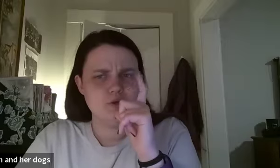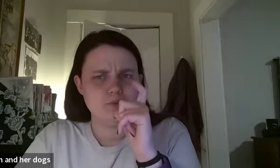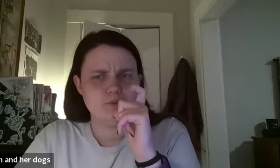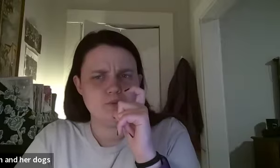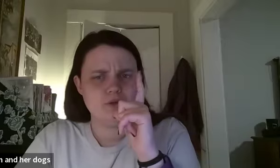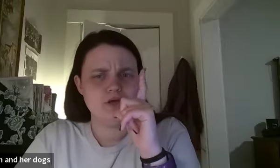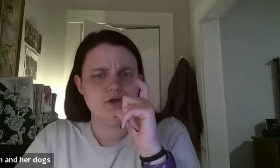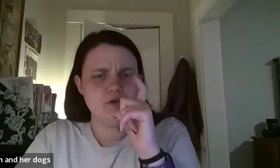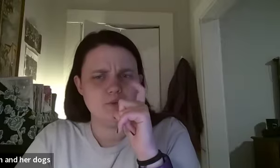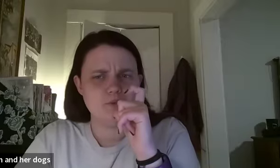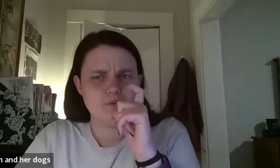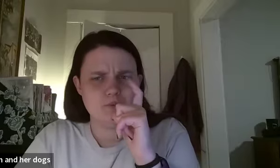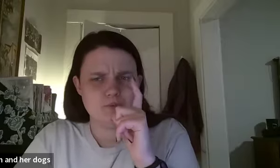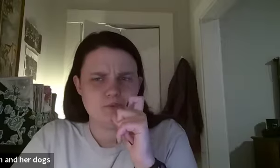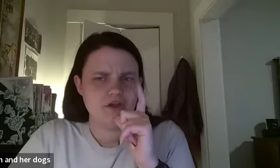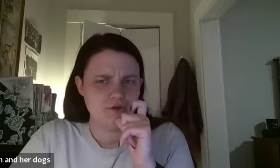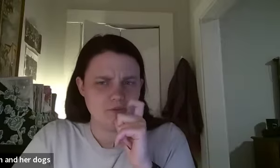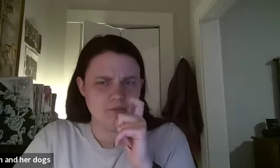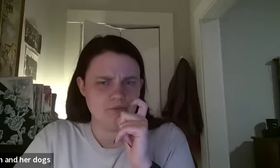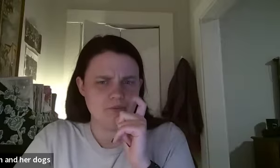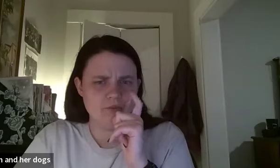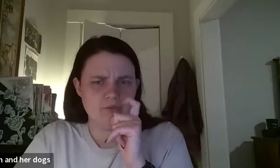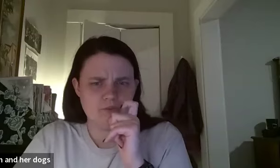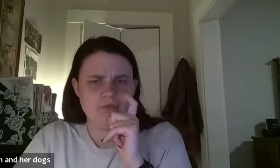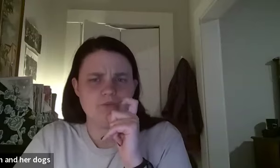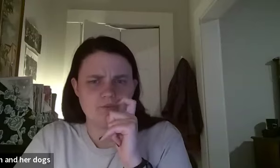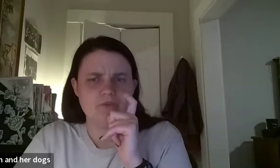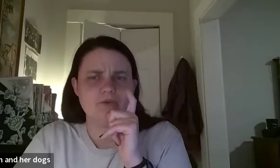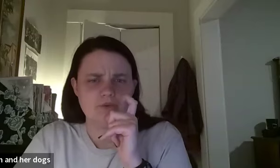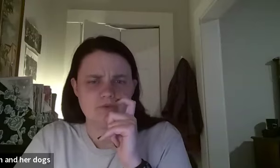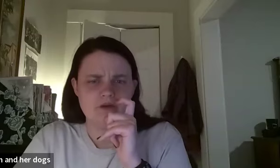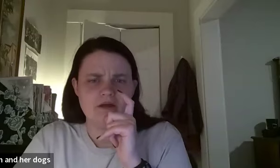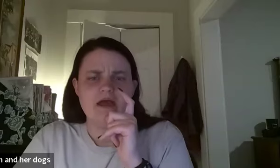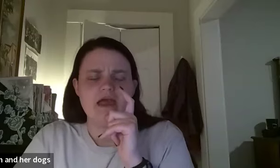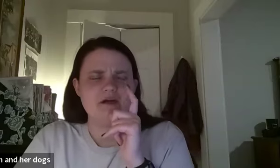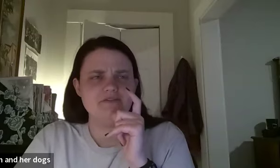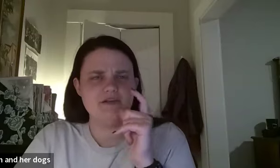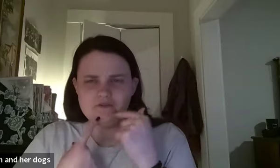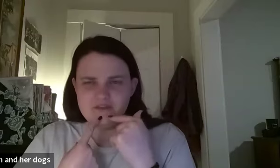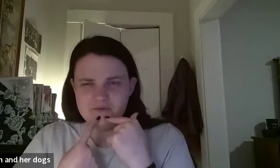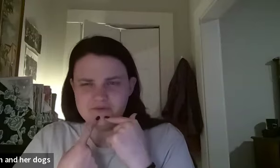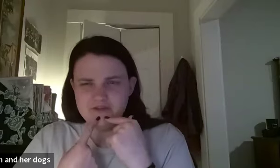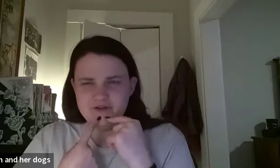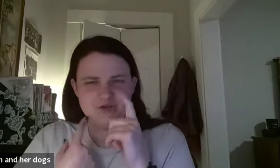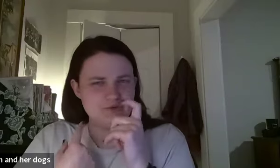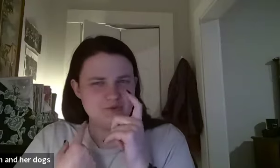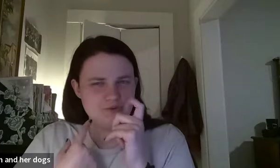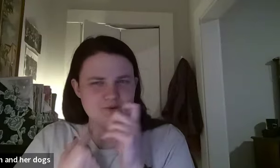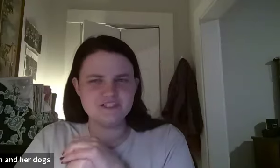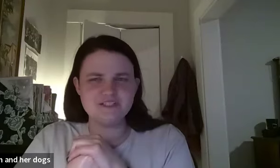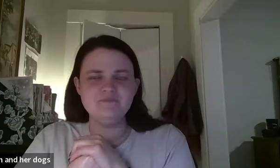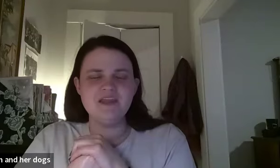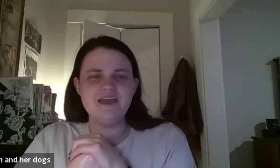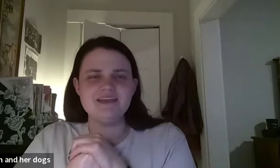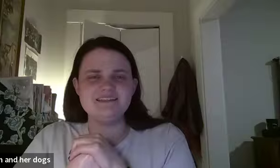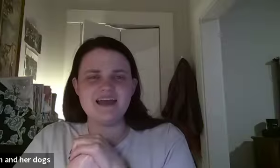Who, who, who, who. And my favorite thing with the who question is